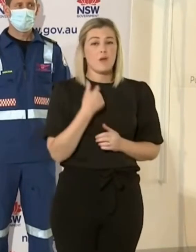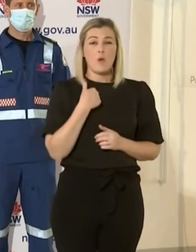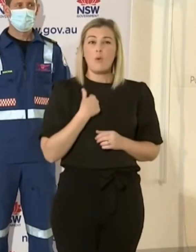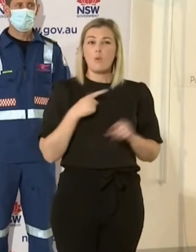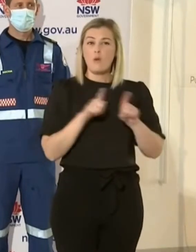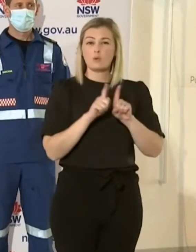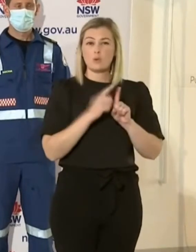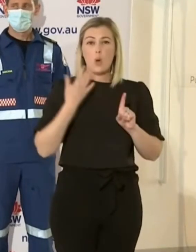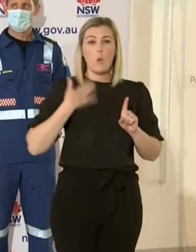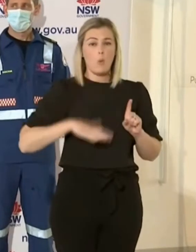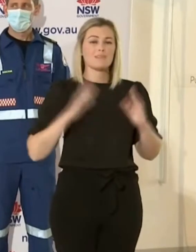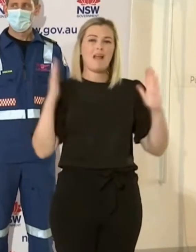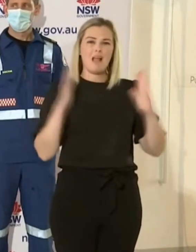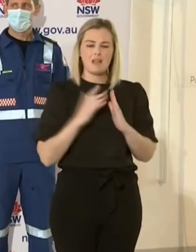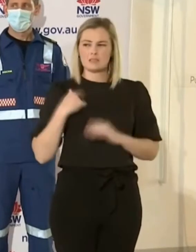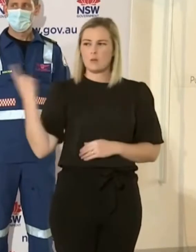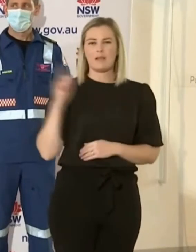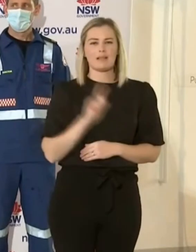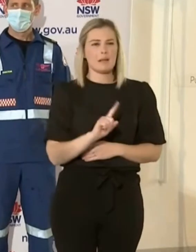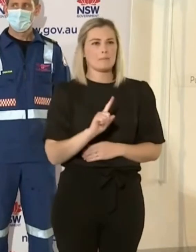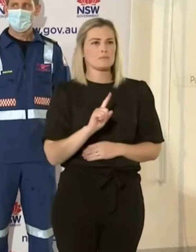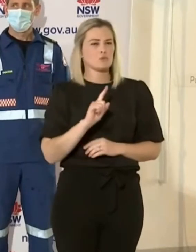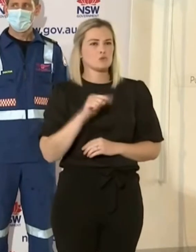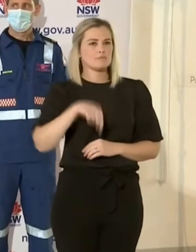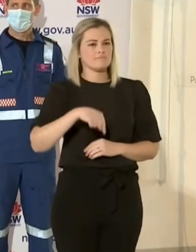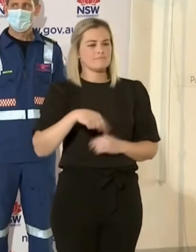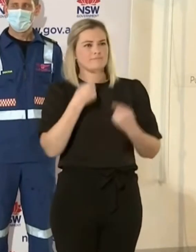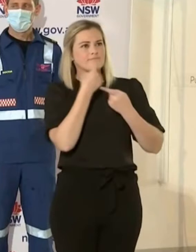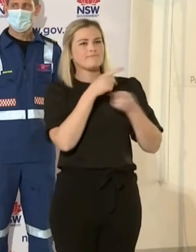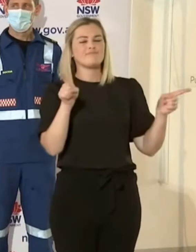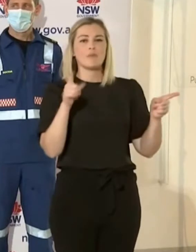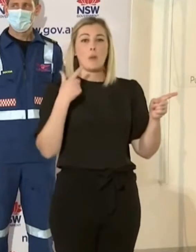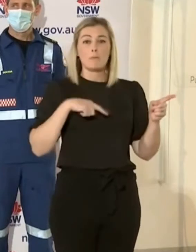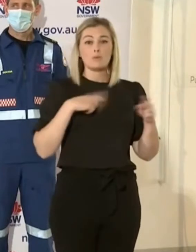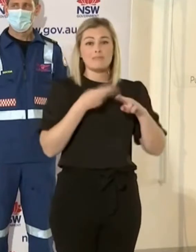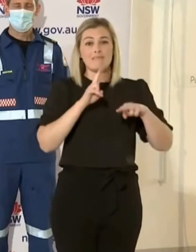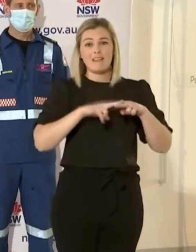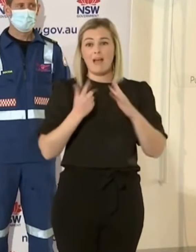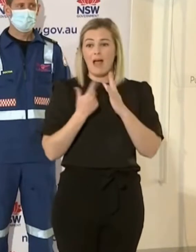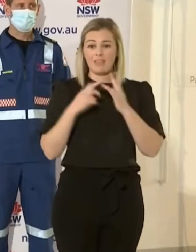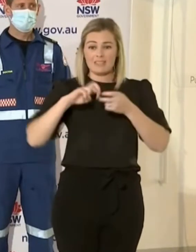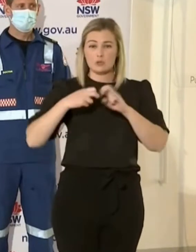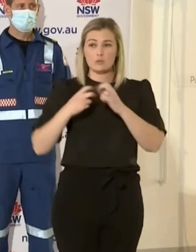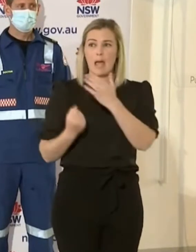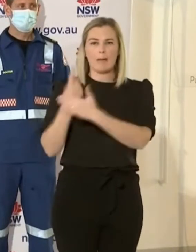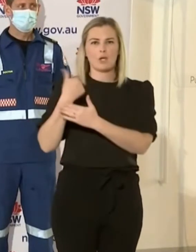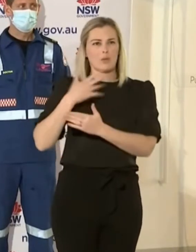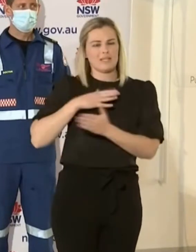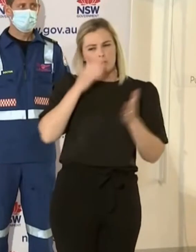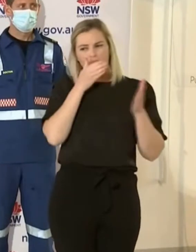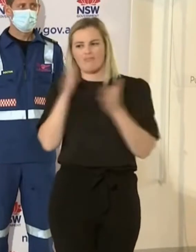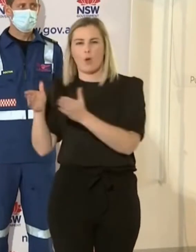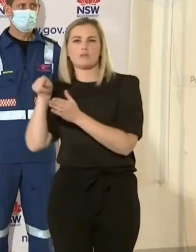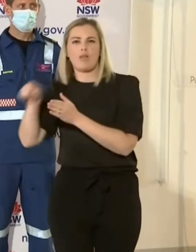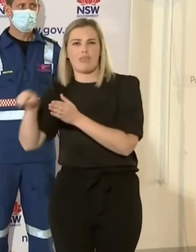so that we can actually spend the time. As the numbers rise, we need to be focusing on those sorts of issues. But I share that concern. I think we need to be looking